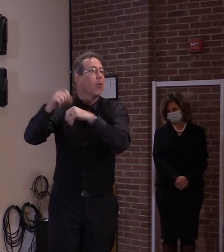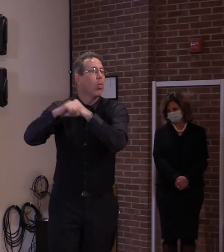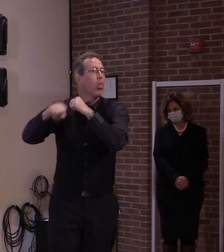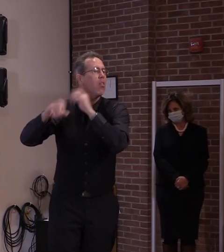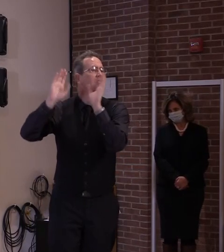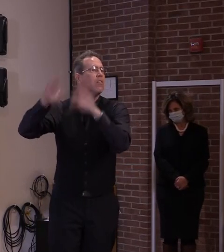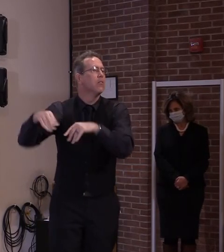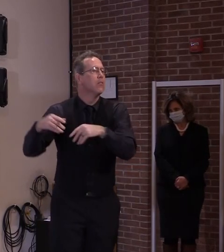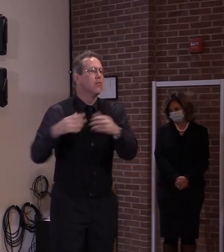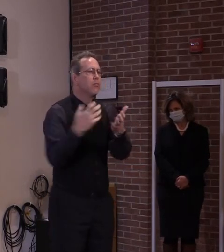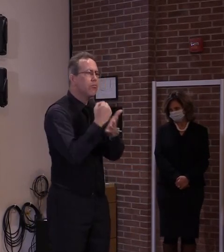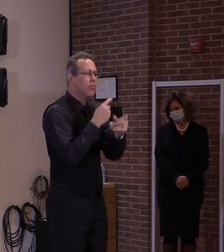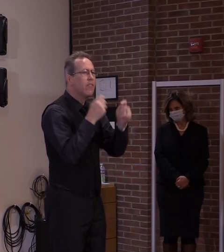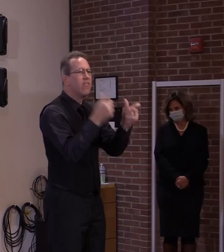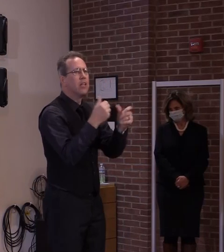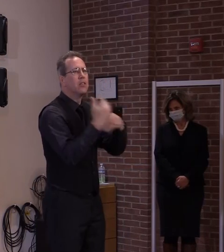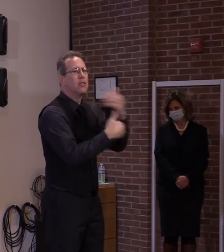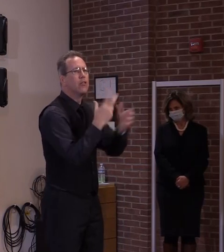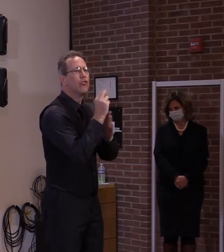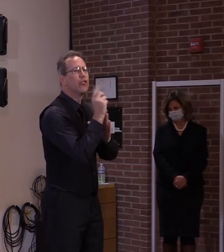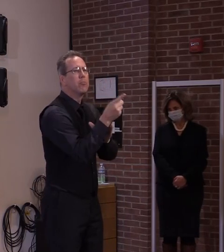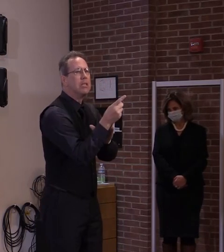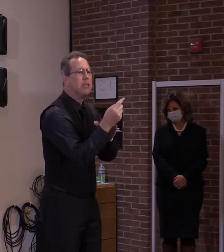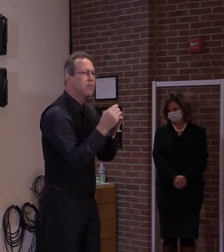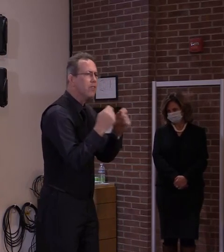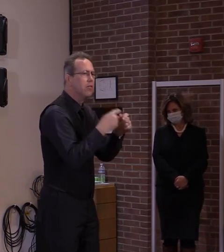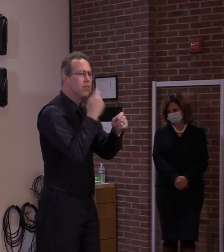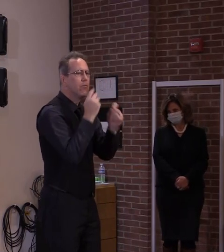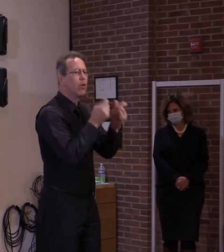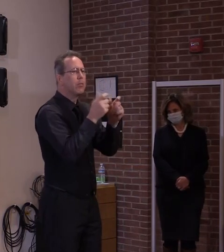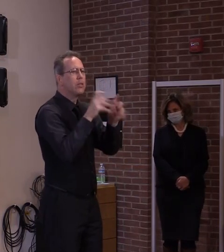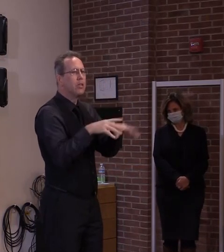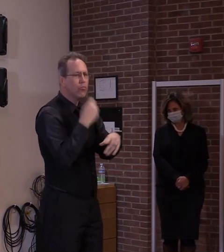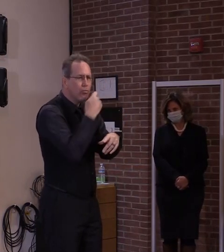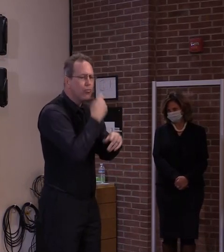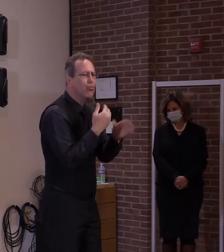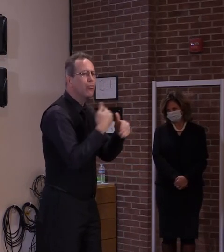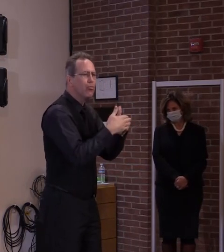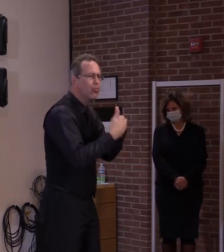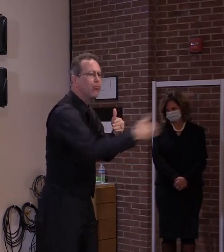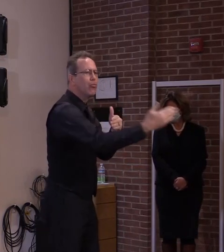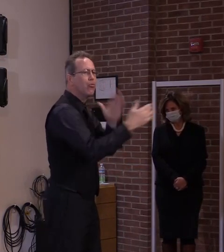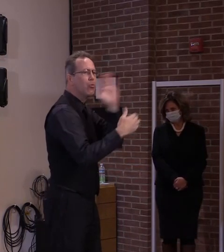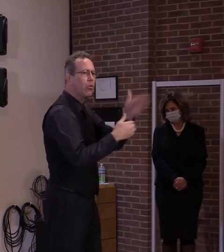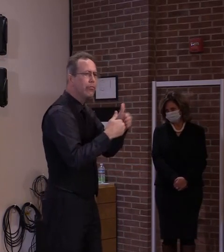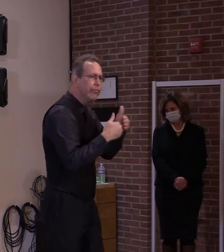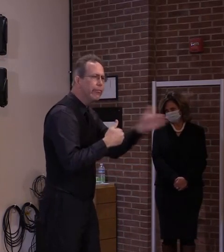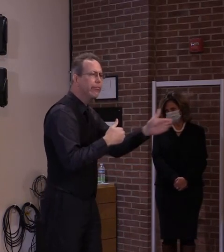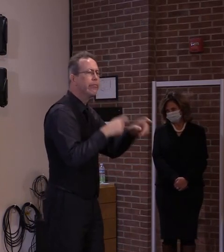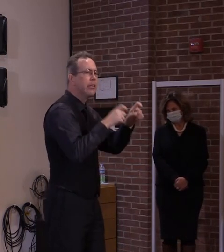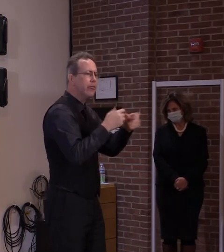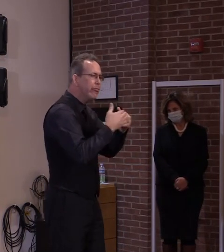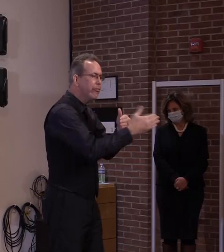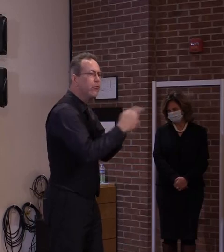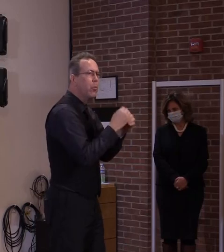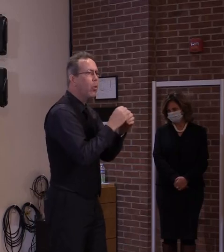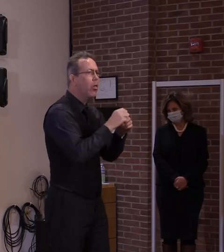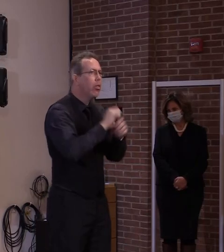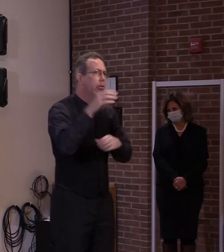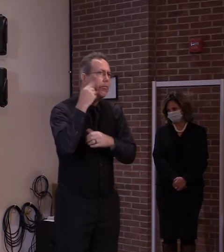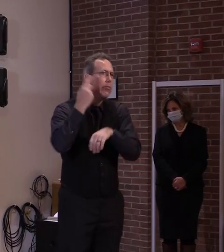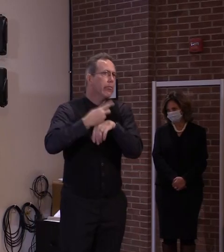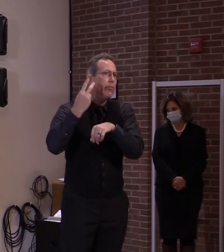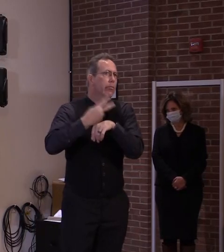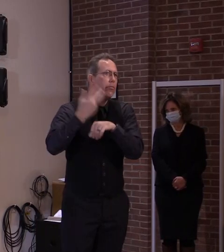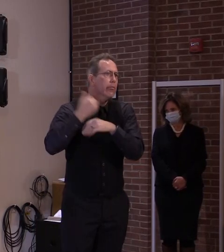the 24-hour turnaround, 24 to 48 turnaround time PCR tests to these rapid tests, whether they're LAMP or